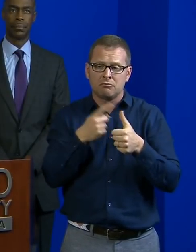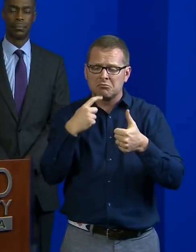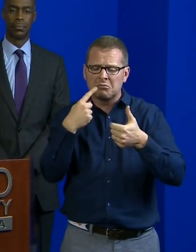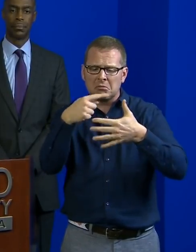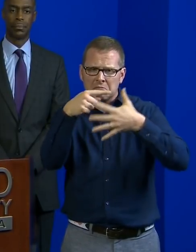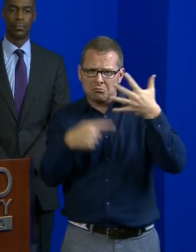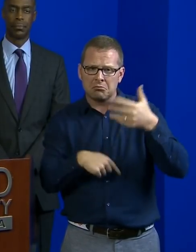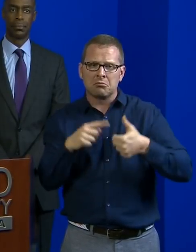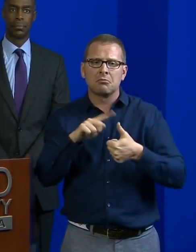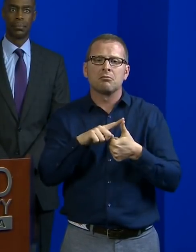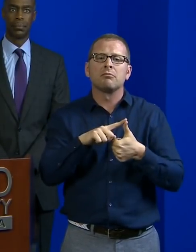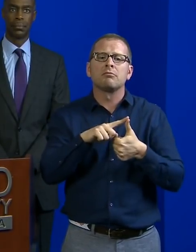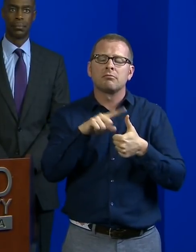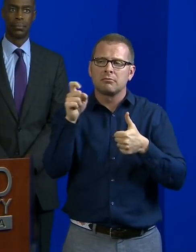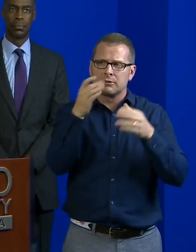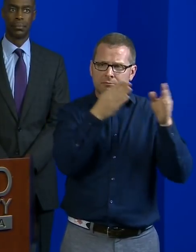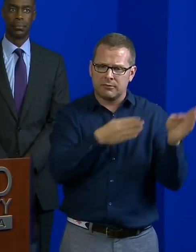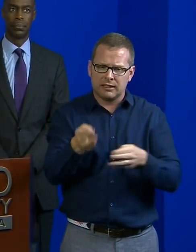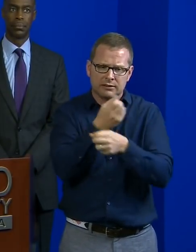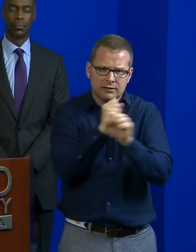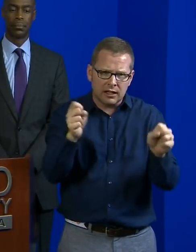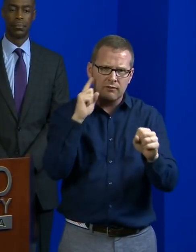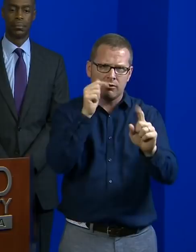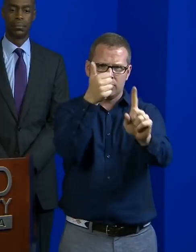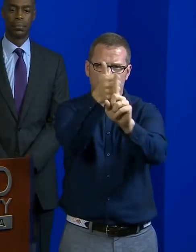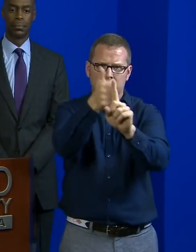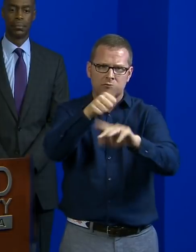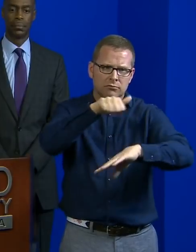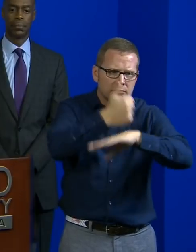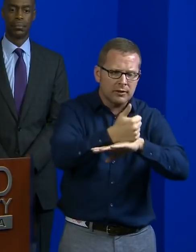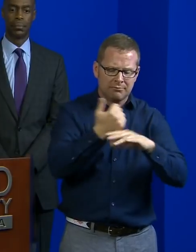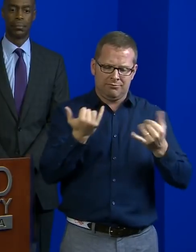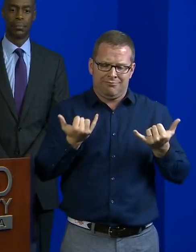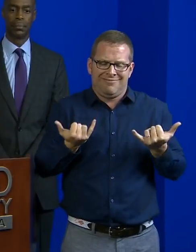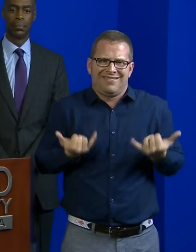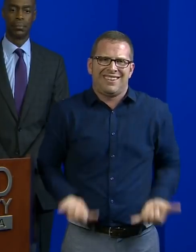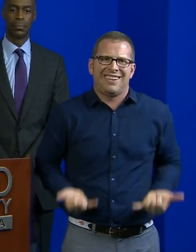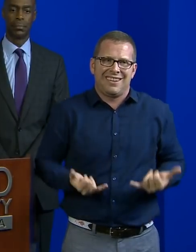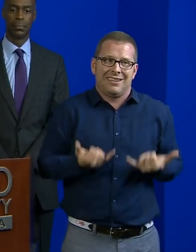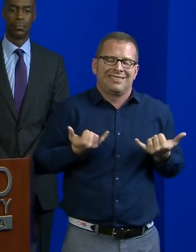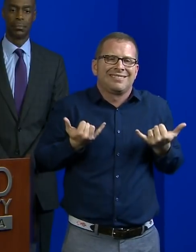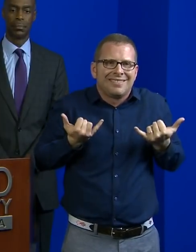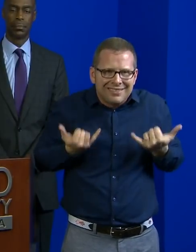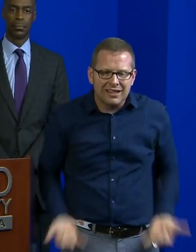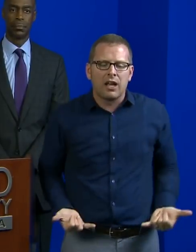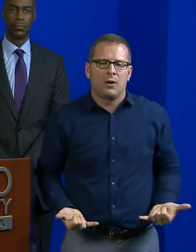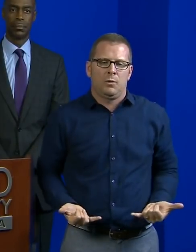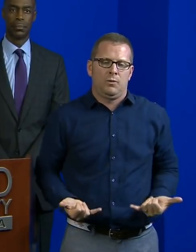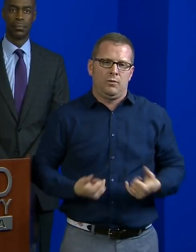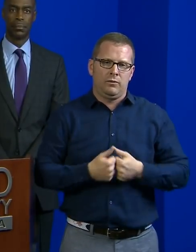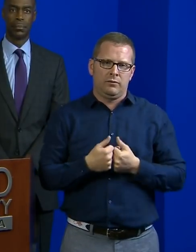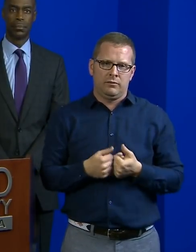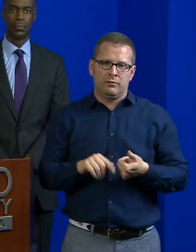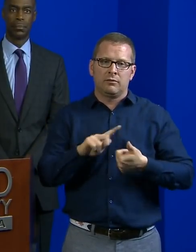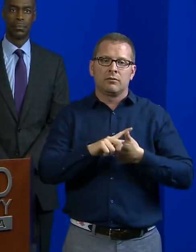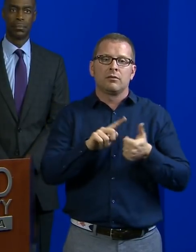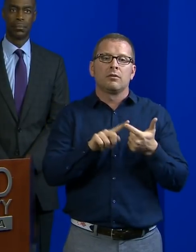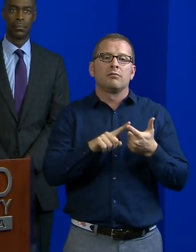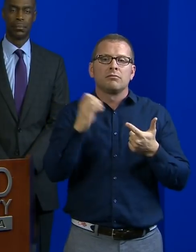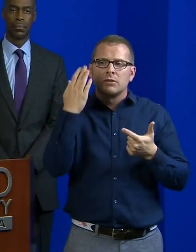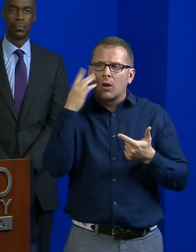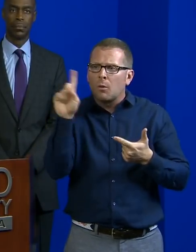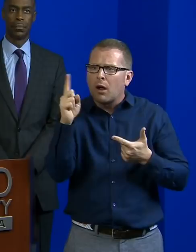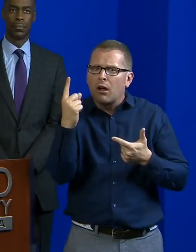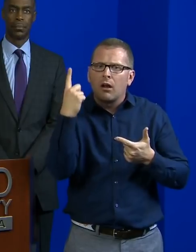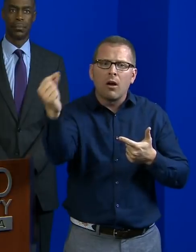your personal plan needs to be in place today, right now. You need to know where you are driving to tomorrow, who's